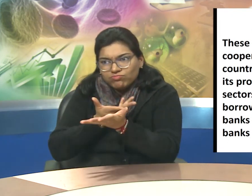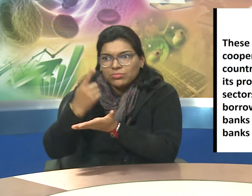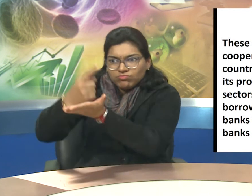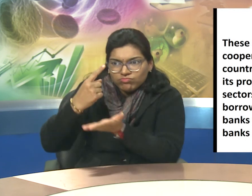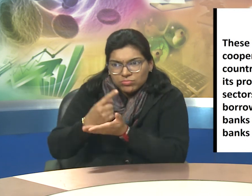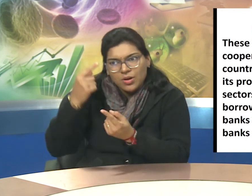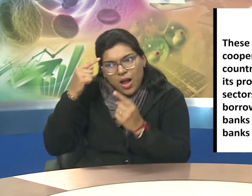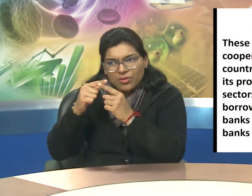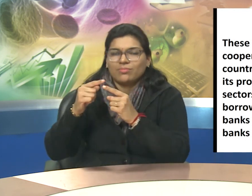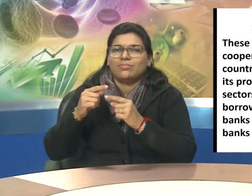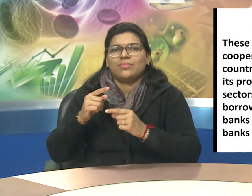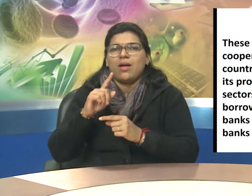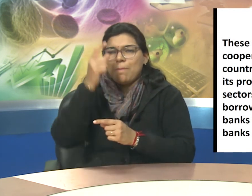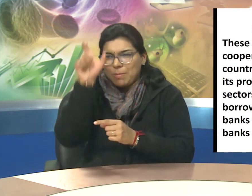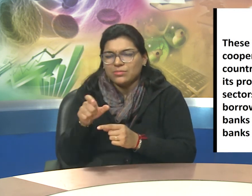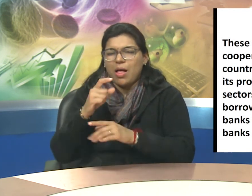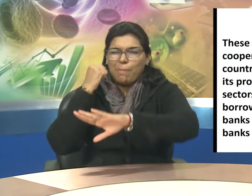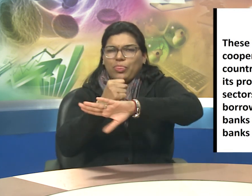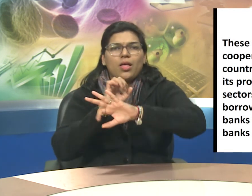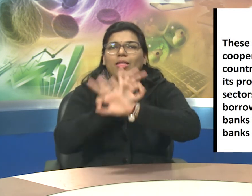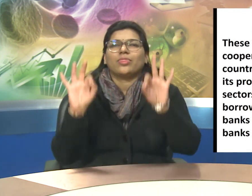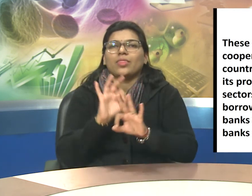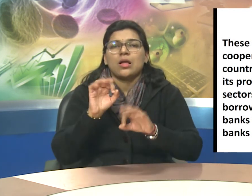because they have faith for each person, they know